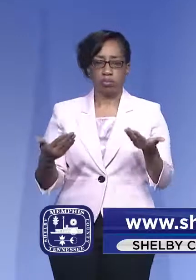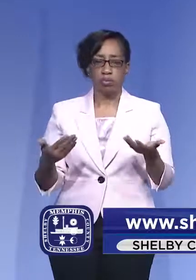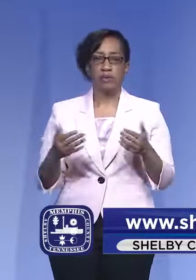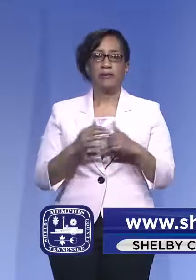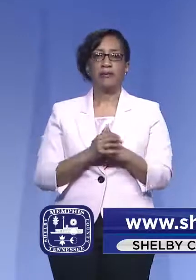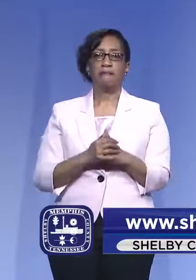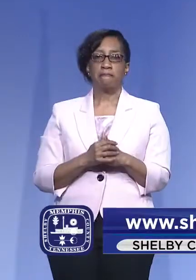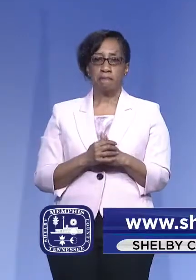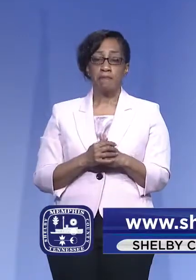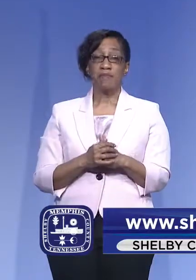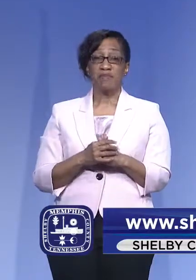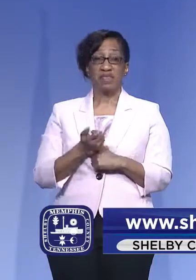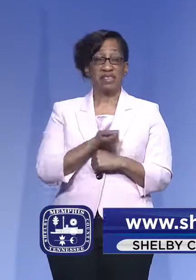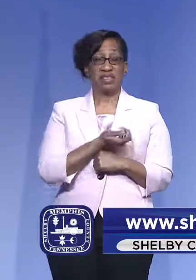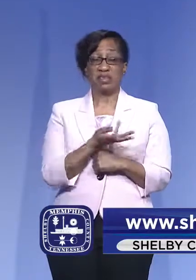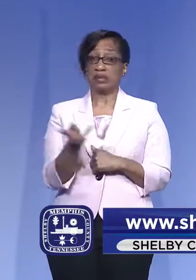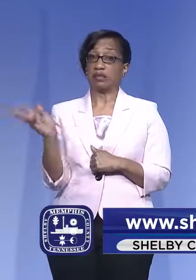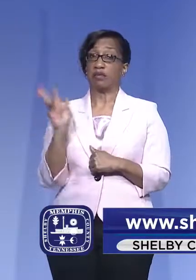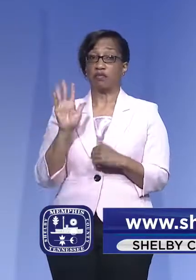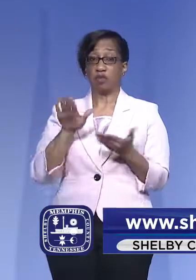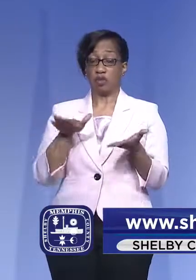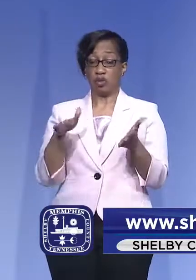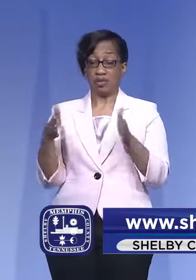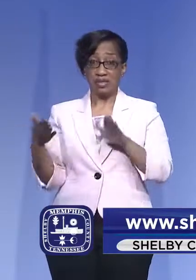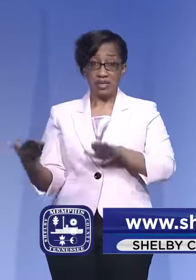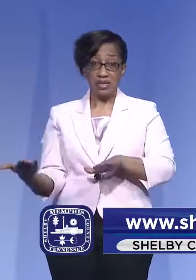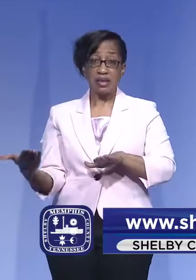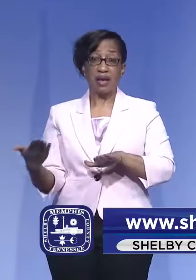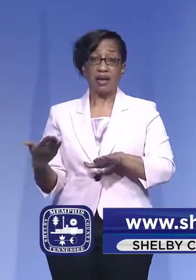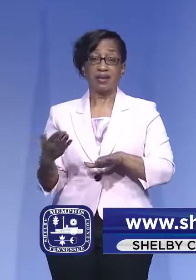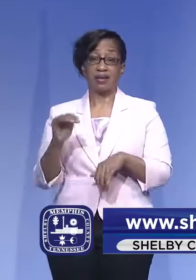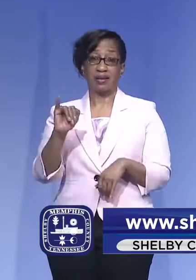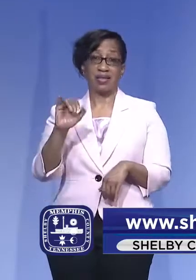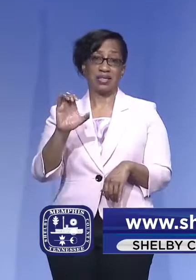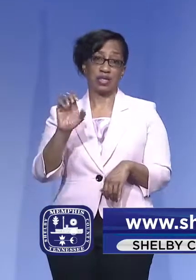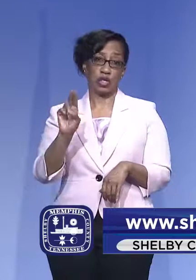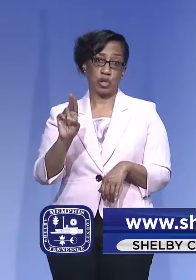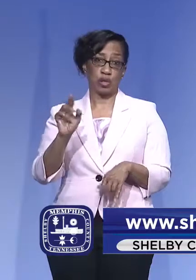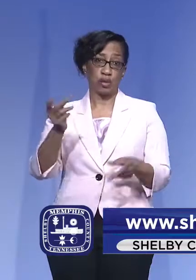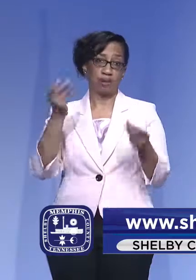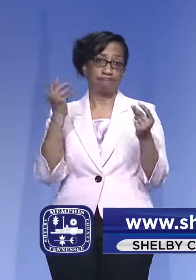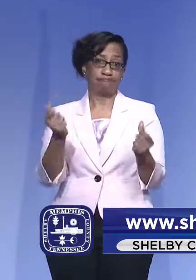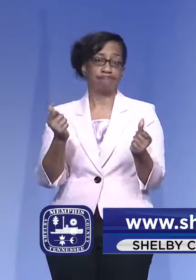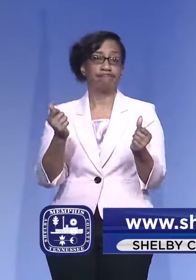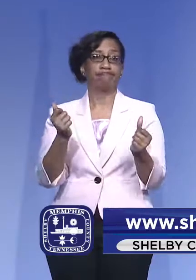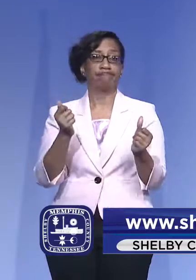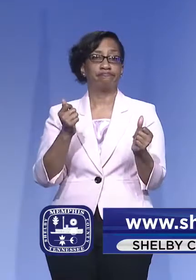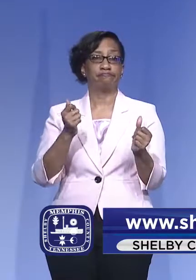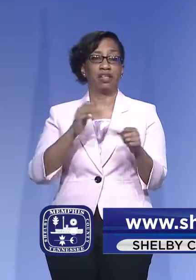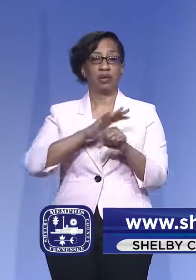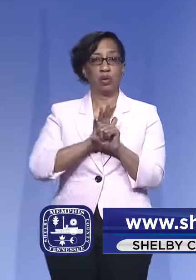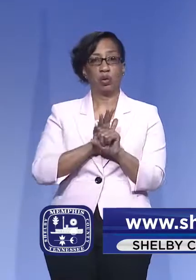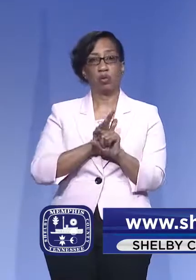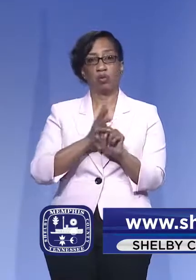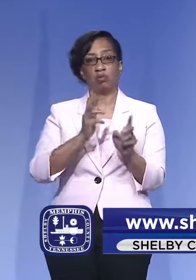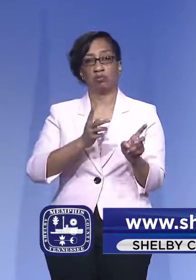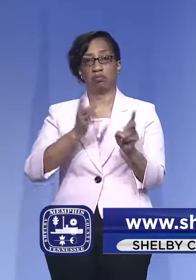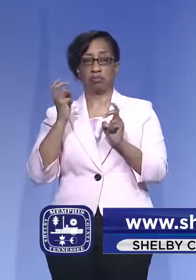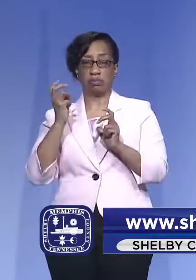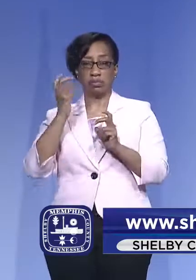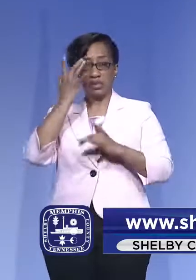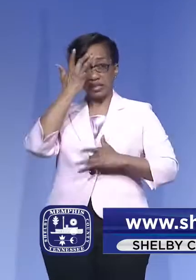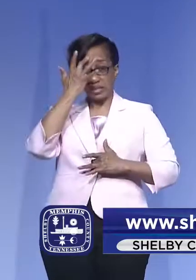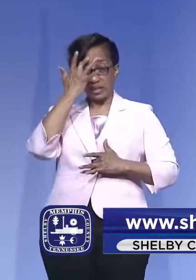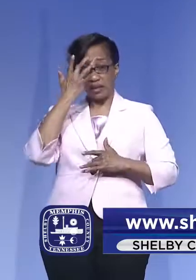a lot of them died in the hospital, in the intensive care unit, fairly quickly during their disease course.